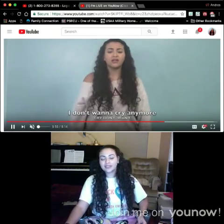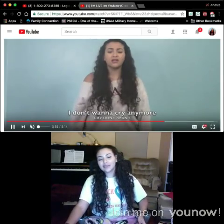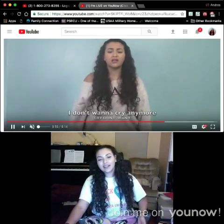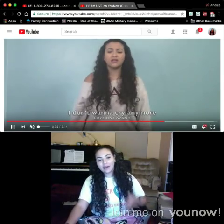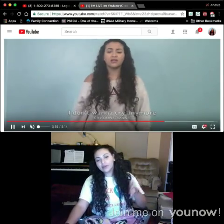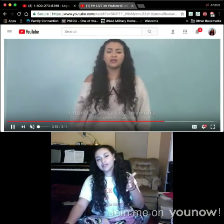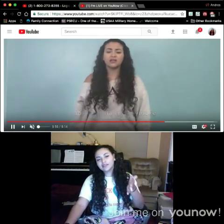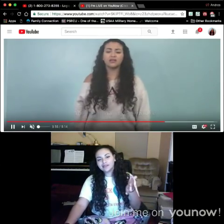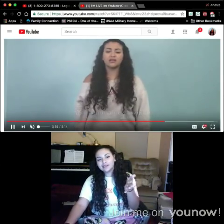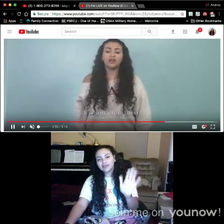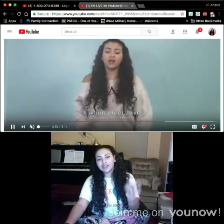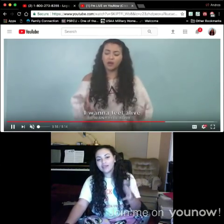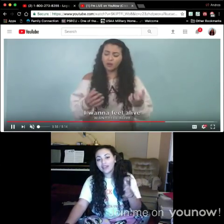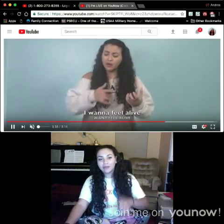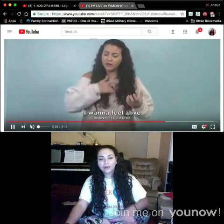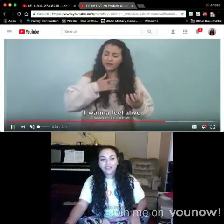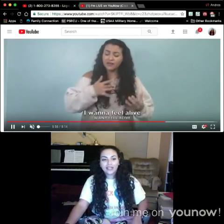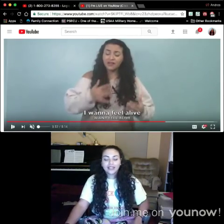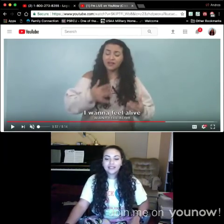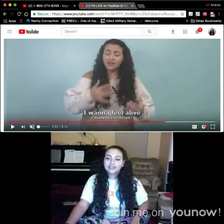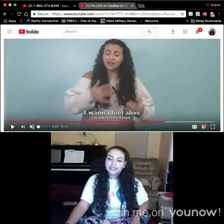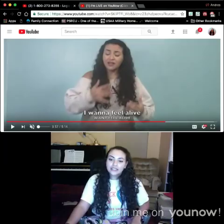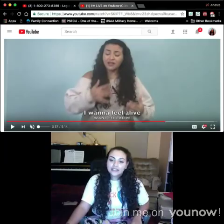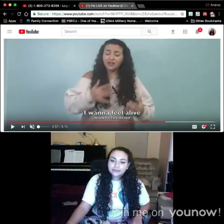So because right now this doesn't really have the anymore in it.